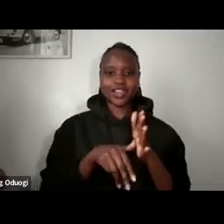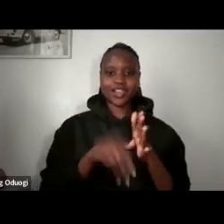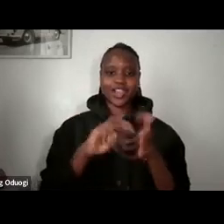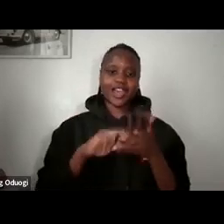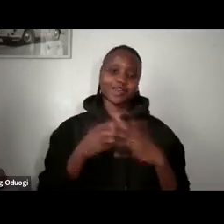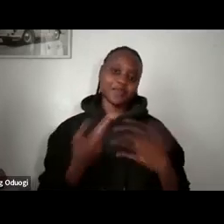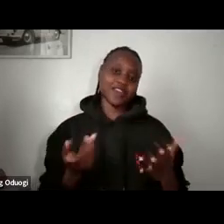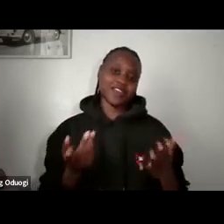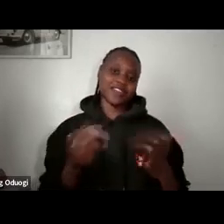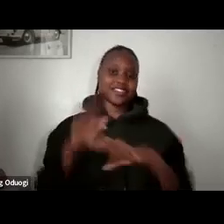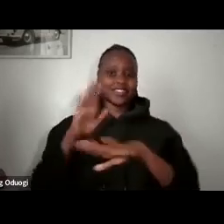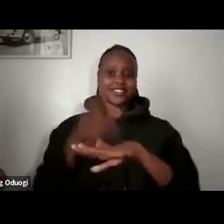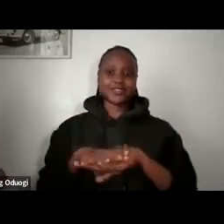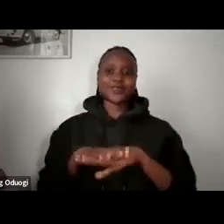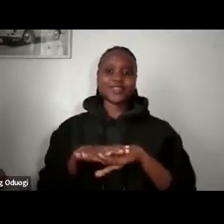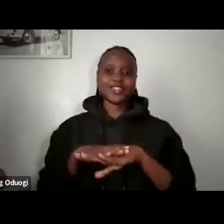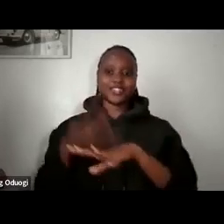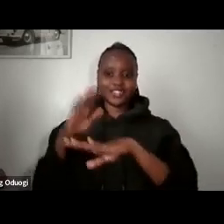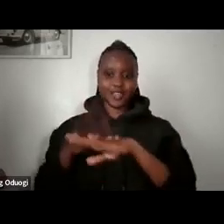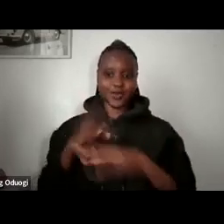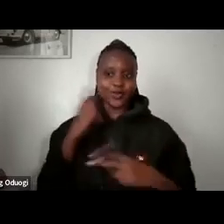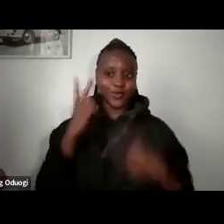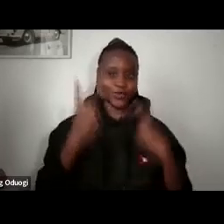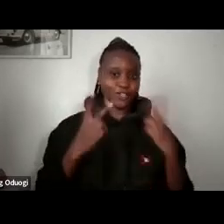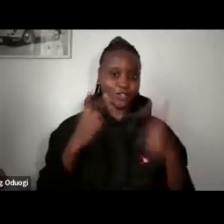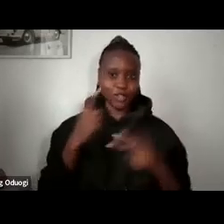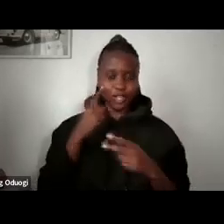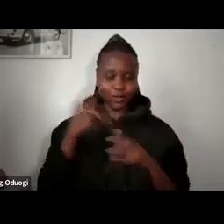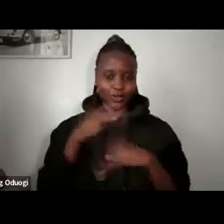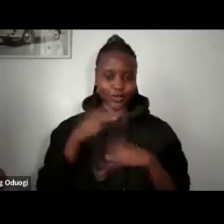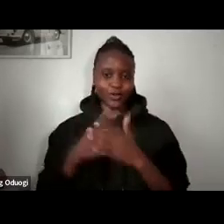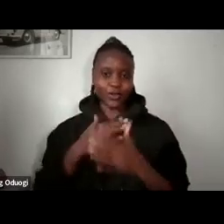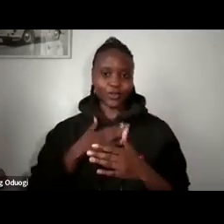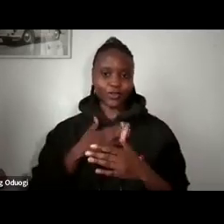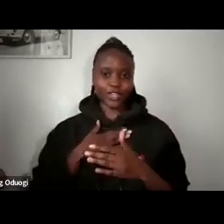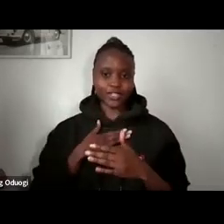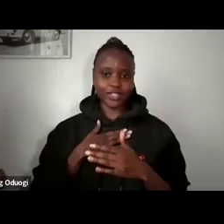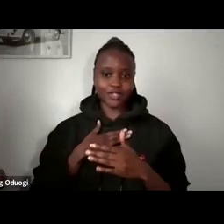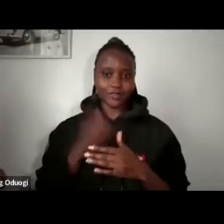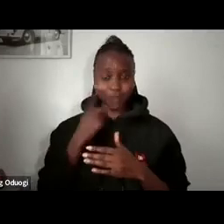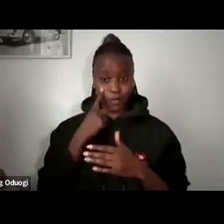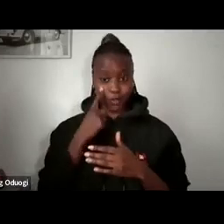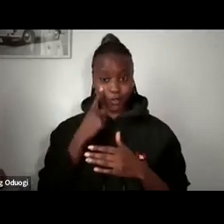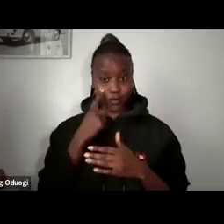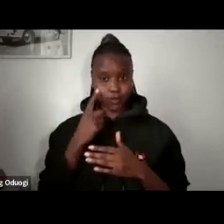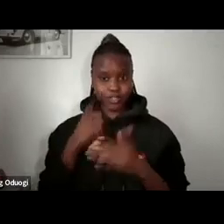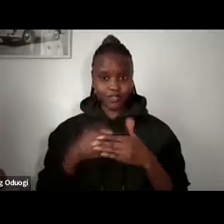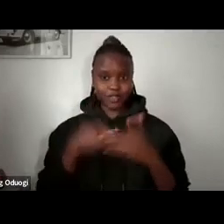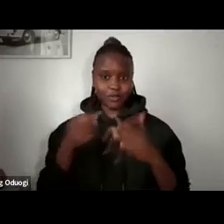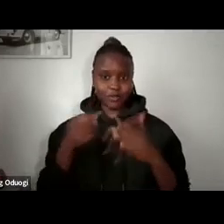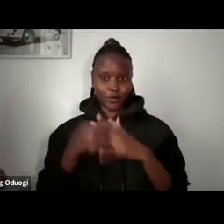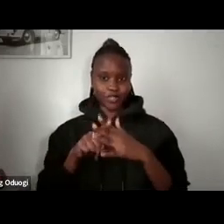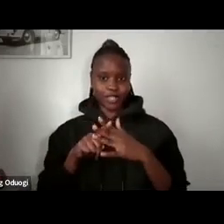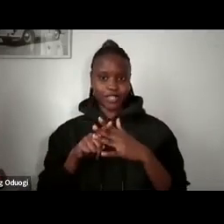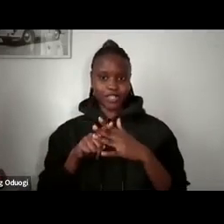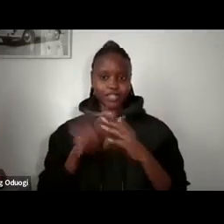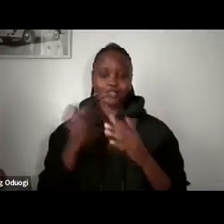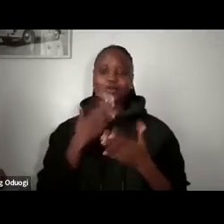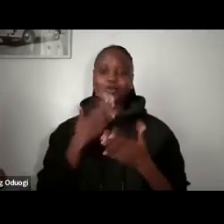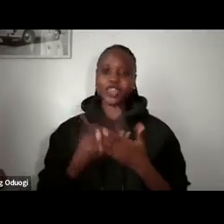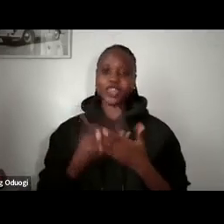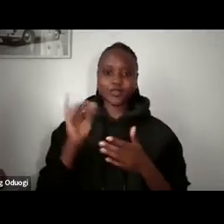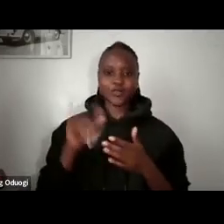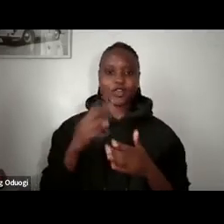good. It's a good vision that you saw for all of us. You saw it even before we started. So thank you for that